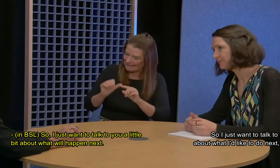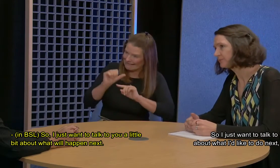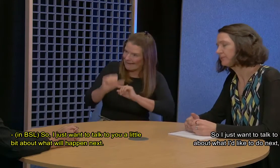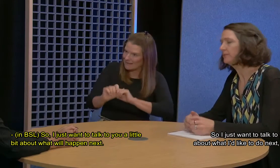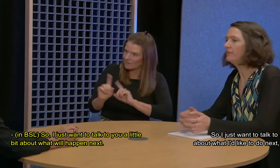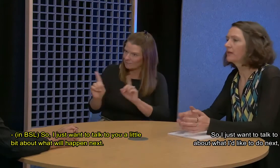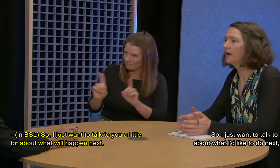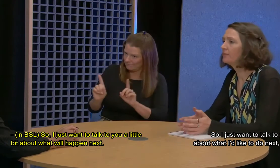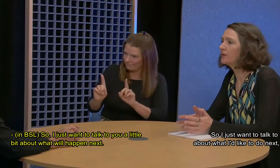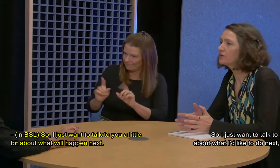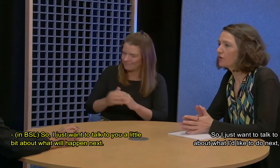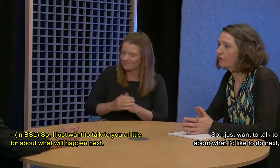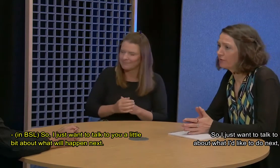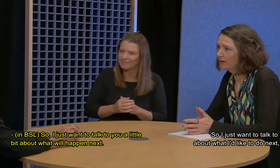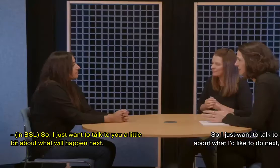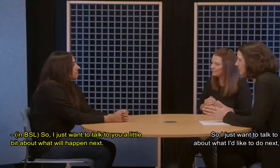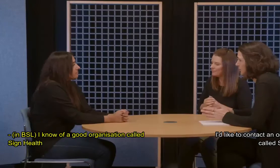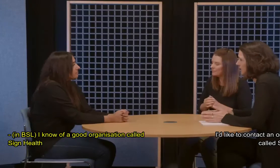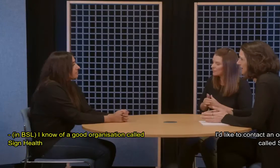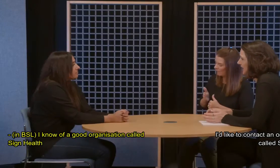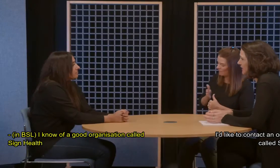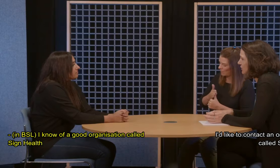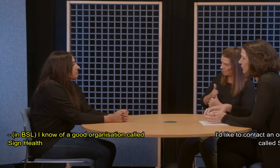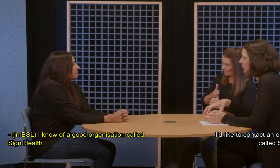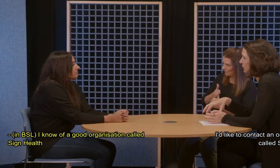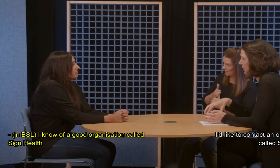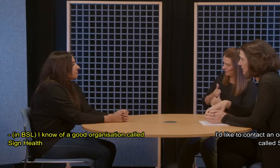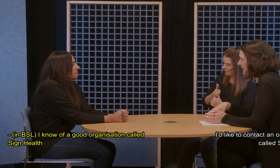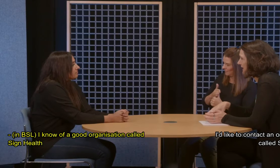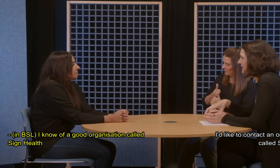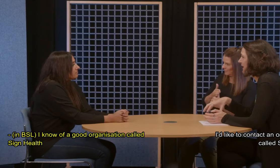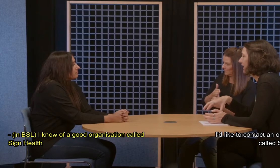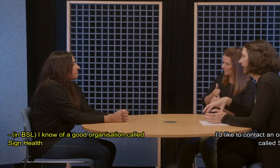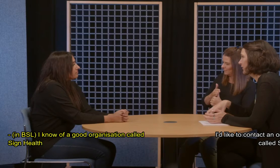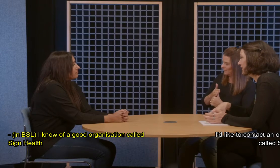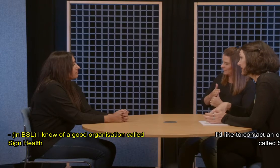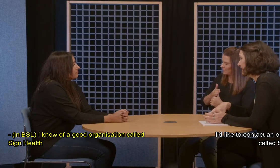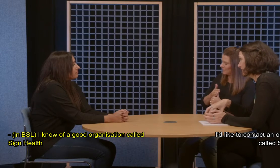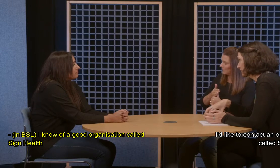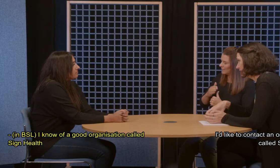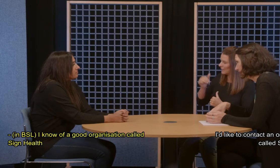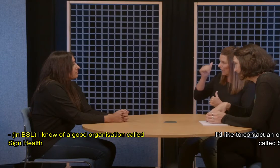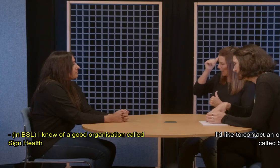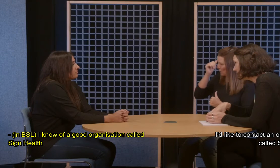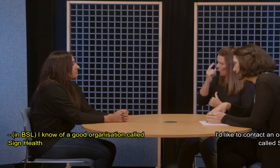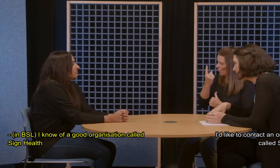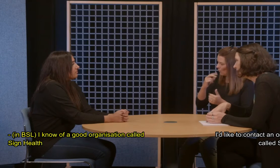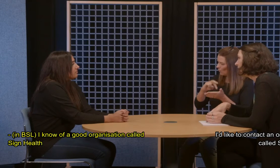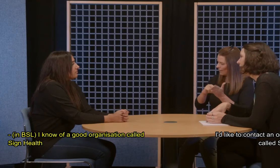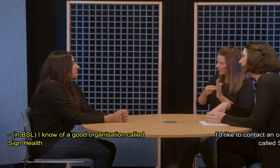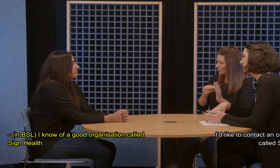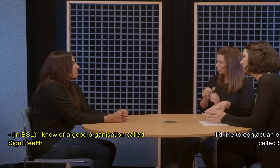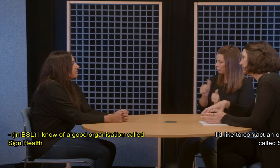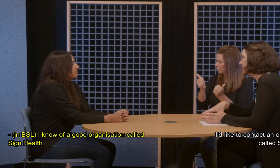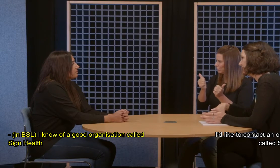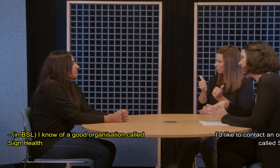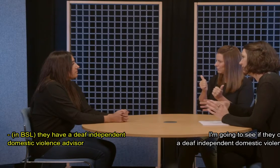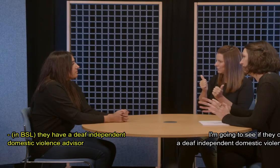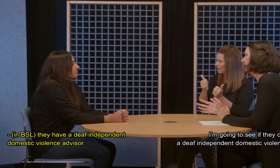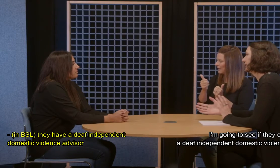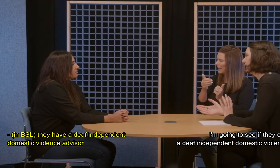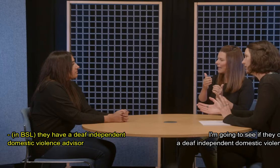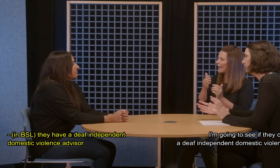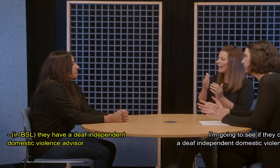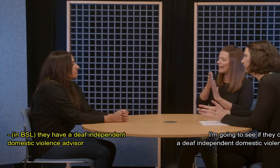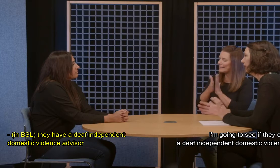next. So first of all, I'd like to contact an organisation called Sign Health, and I'm going to see if